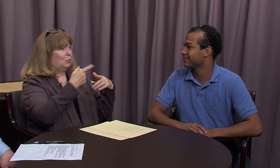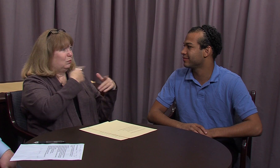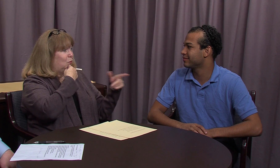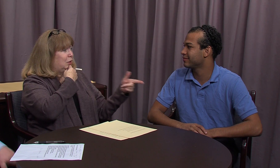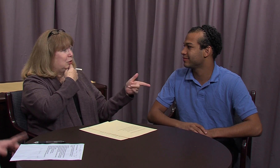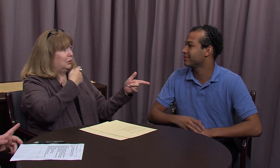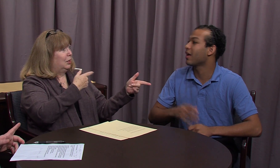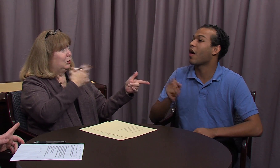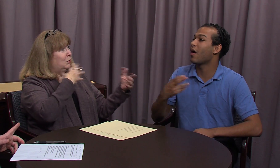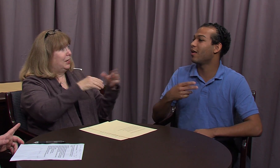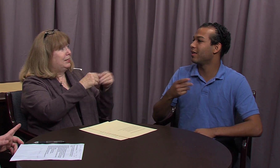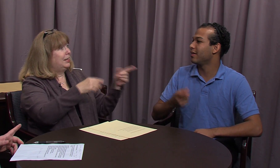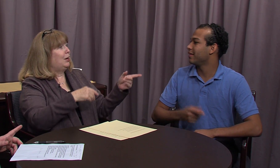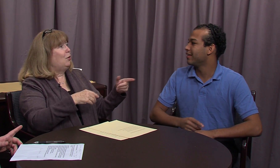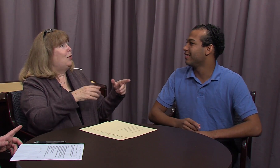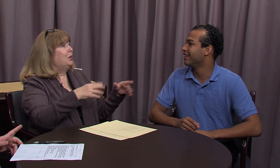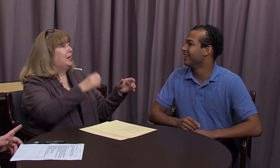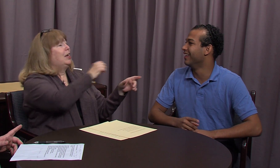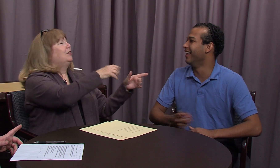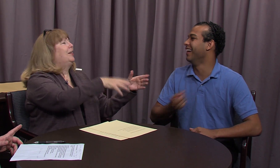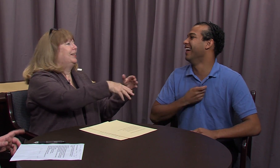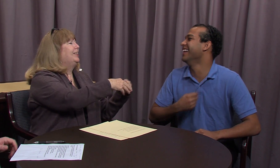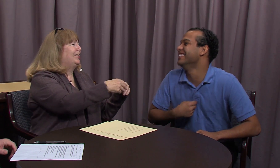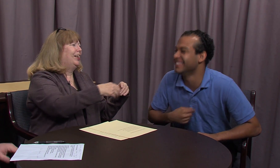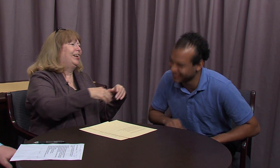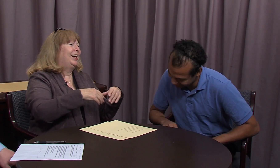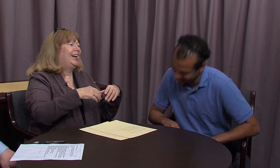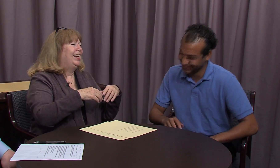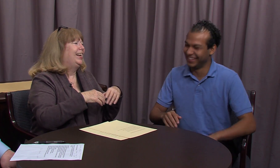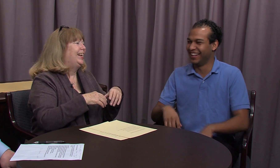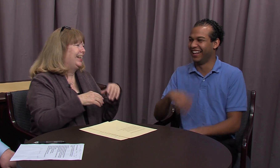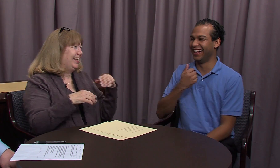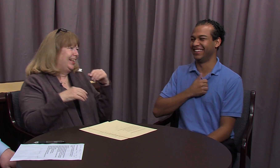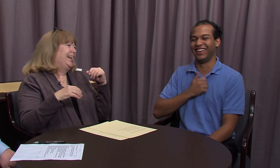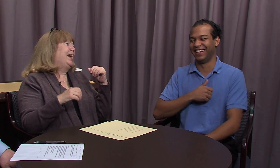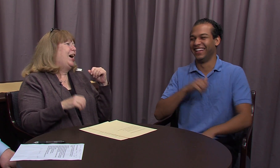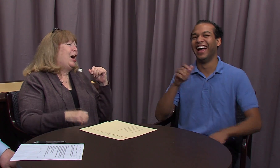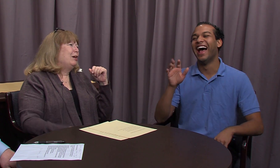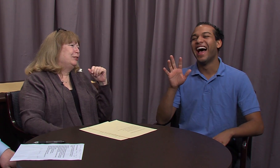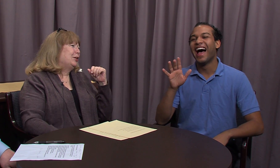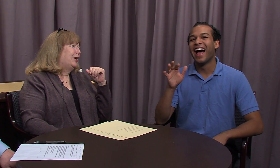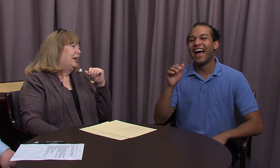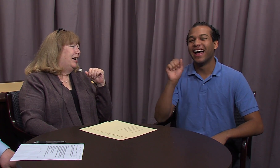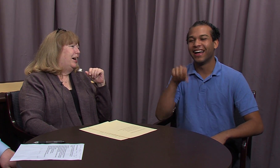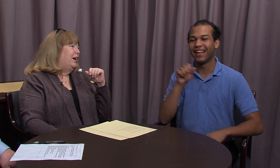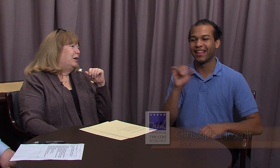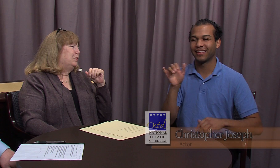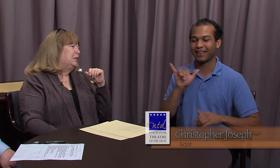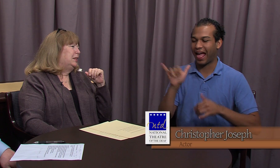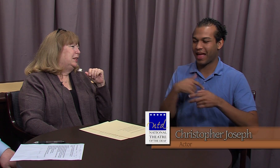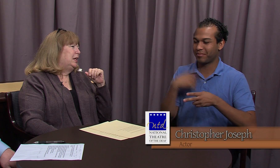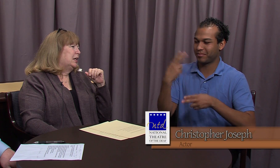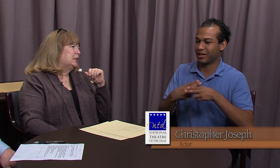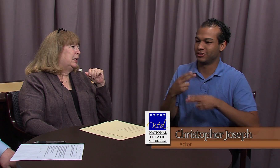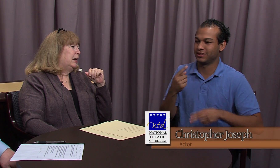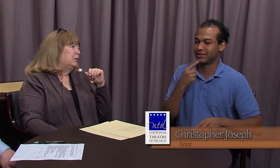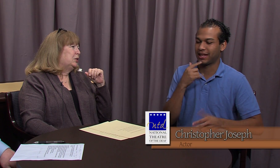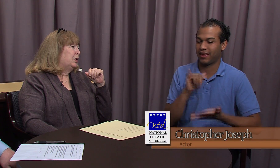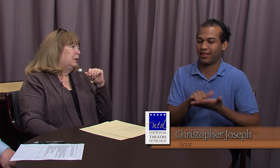Did you want to add something to that, Betty? Yeah. I'm sorry. Yes, like I was talking about,